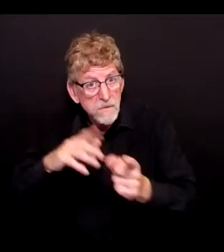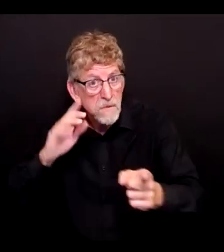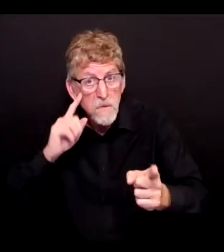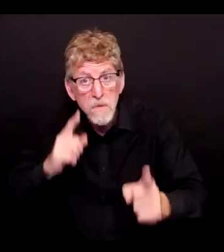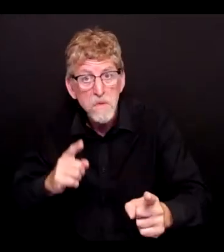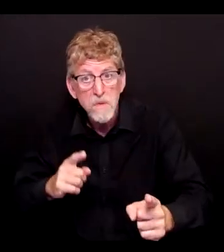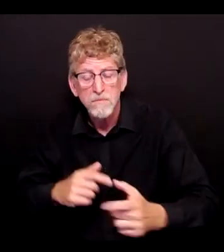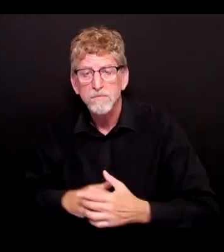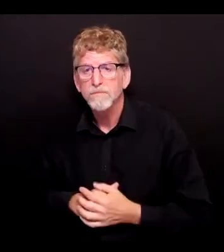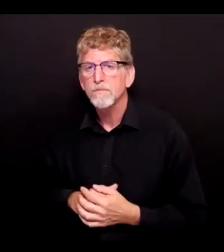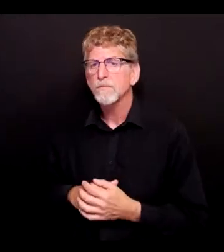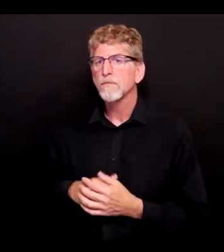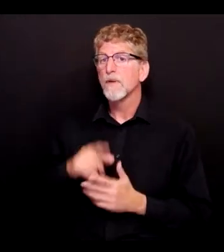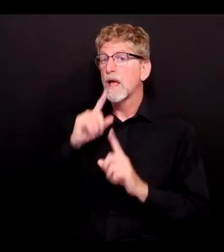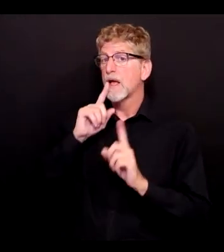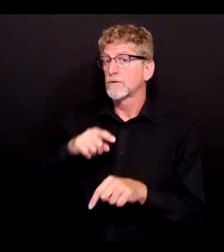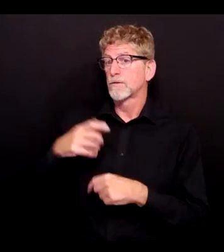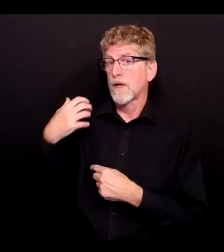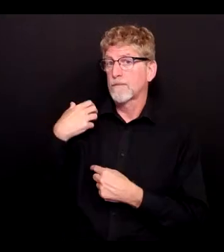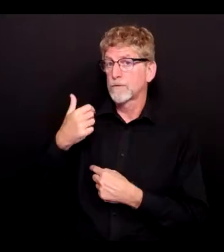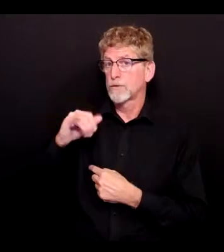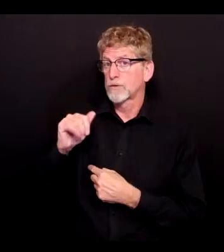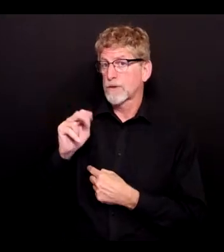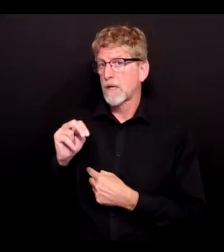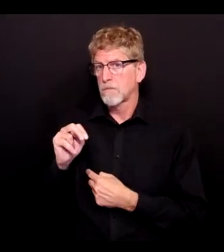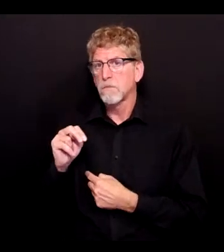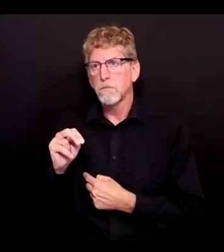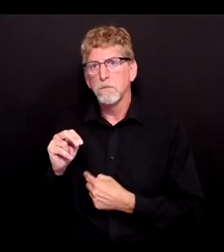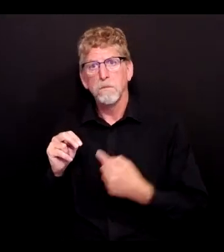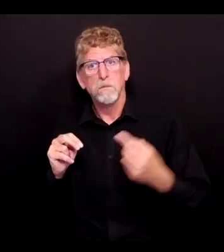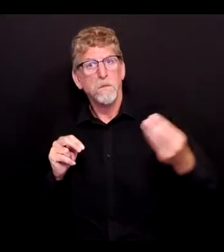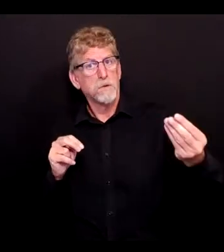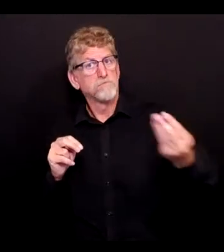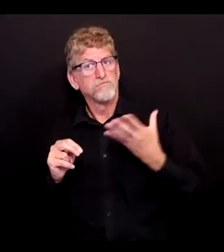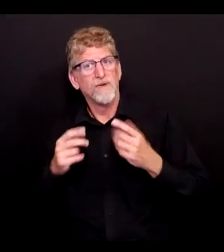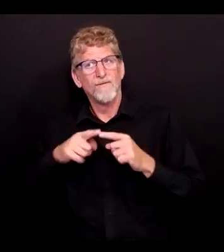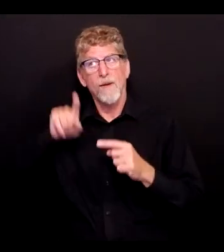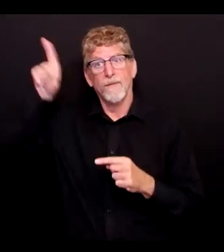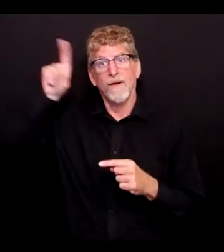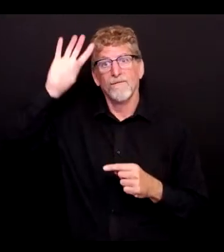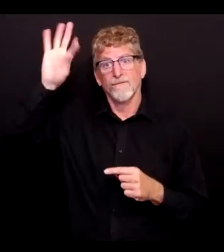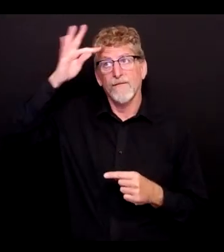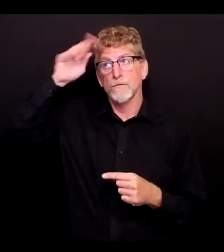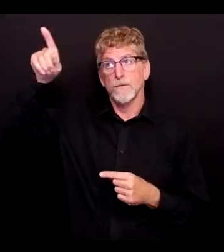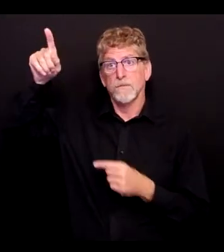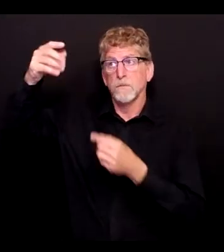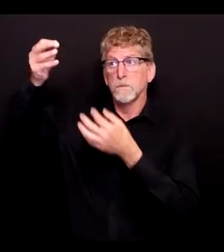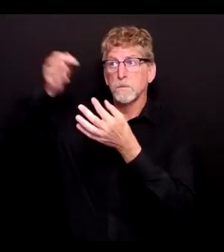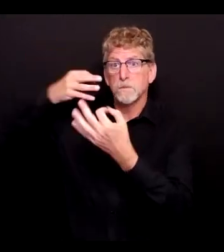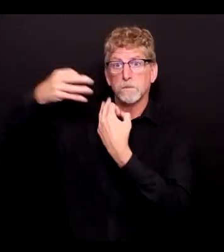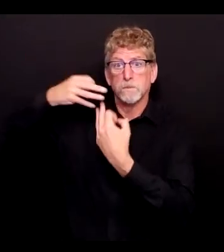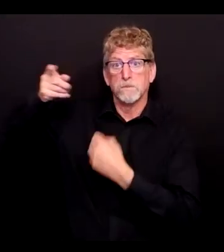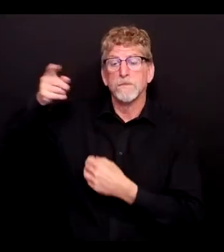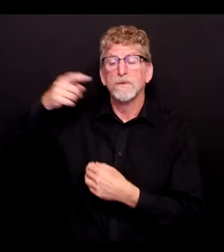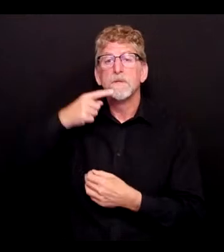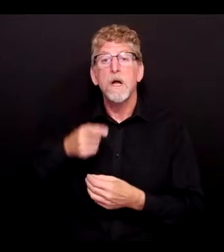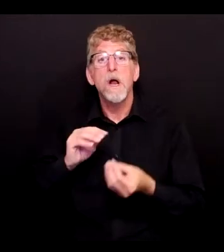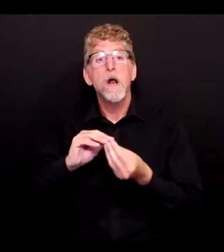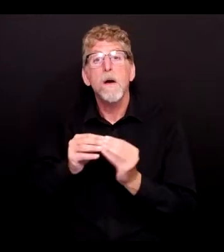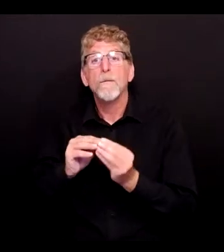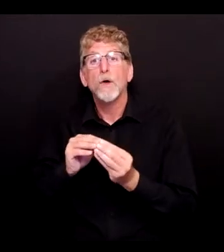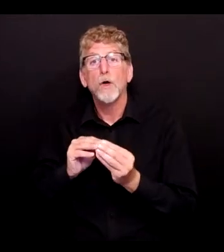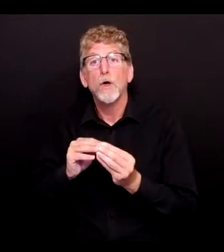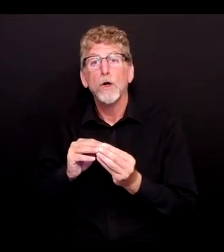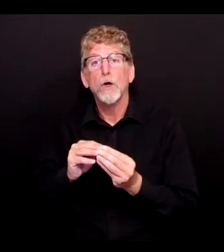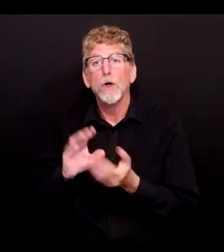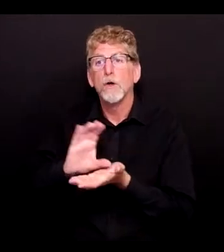continually are reassured by our federal partners that the supply, while it seems to be kind